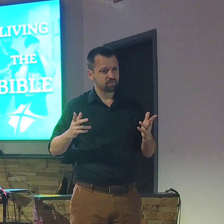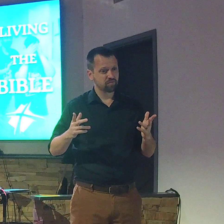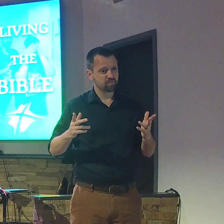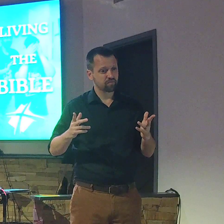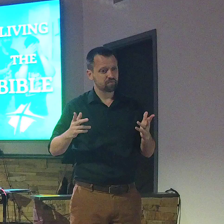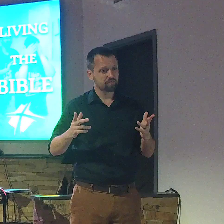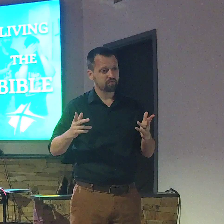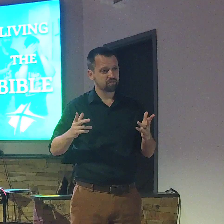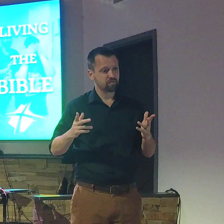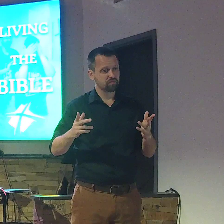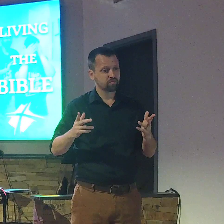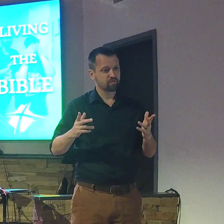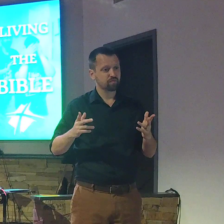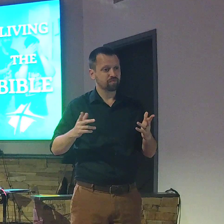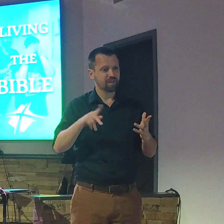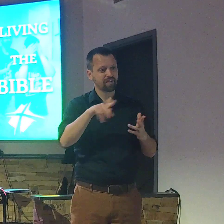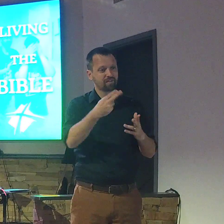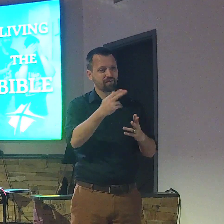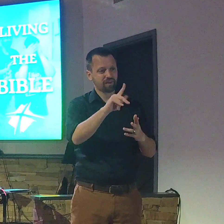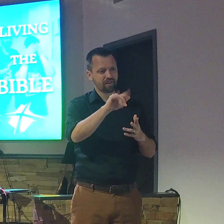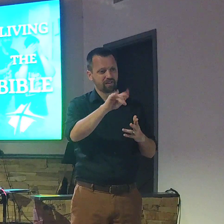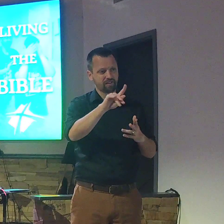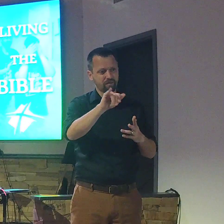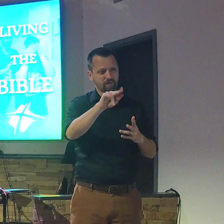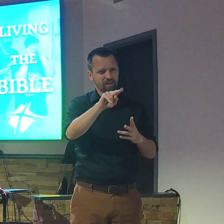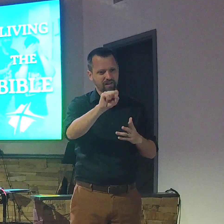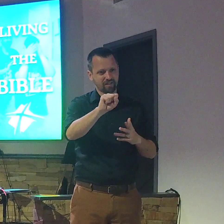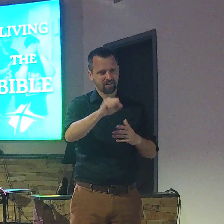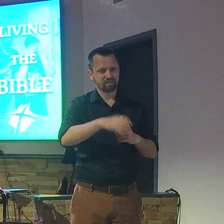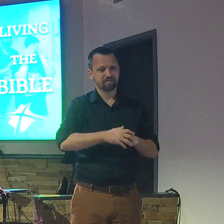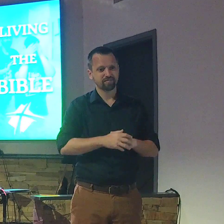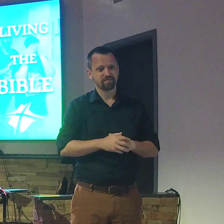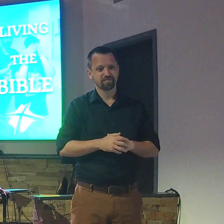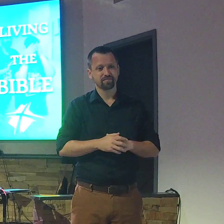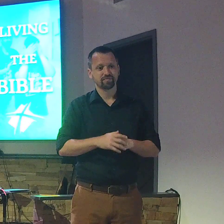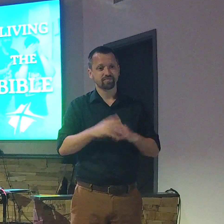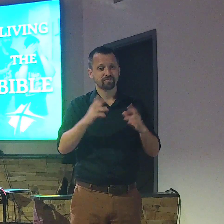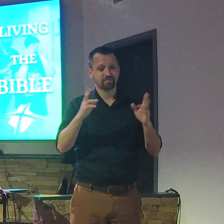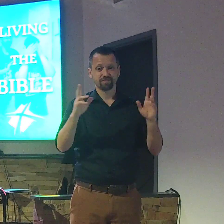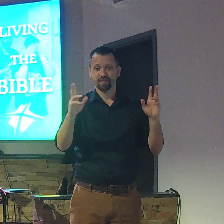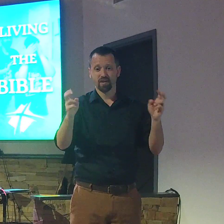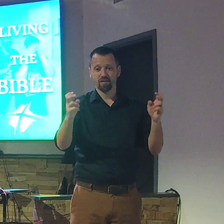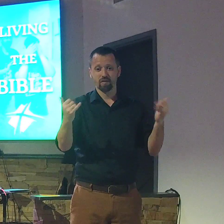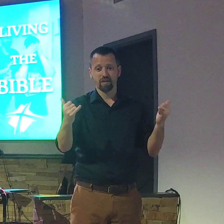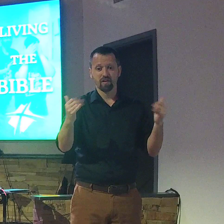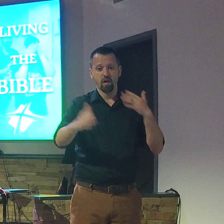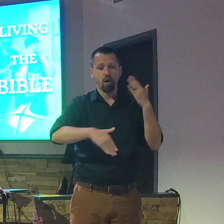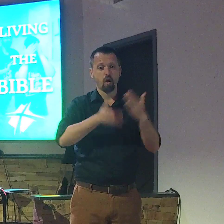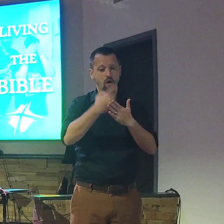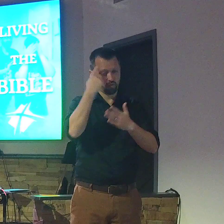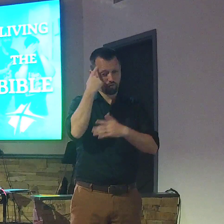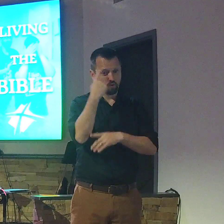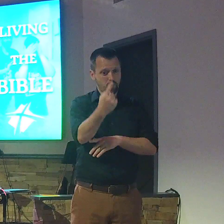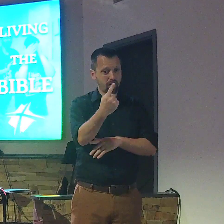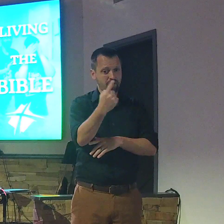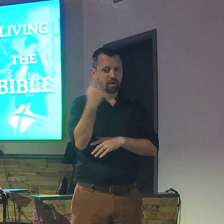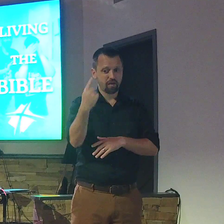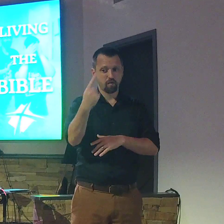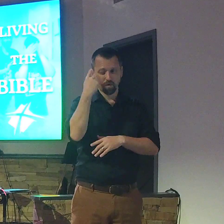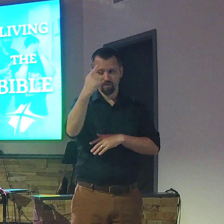we're going through this series, and the series that we're going through is entitled this. It's All for One and One for All. That's